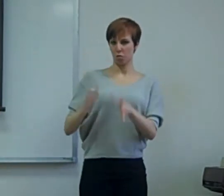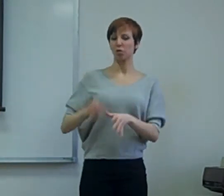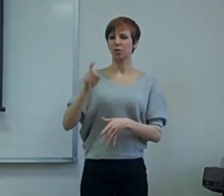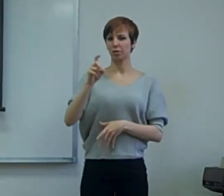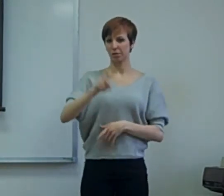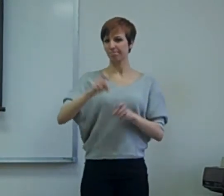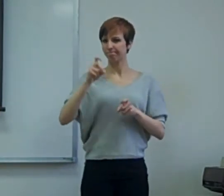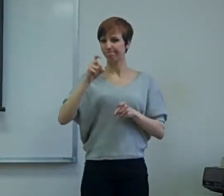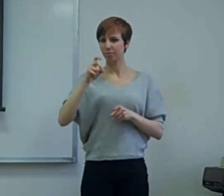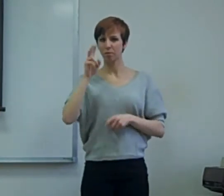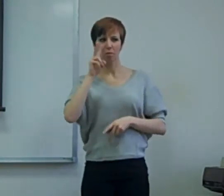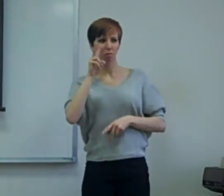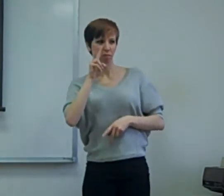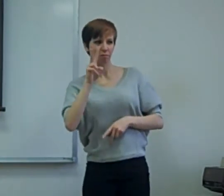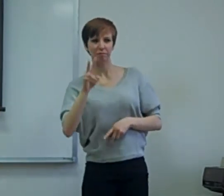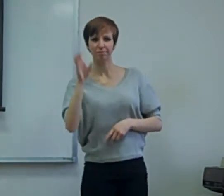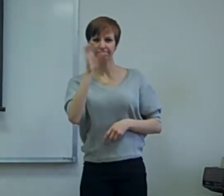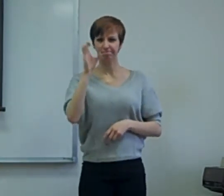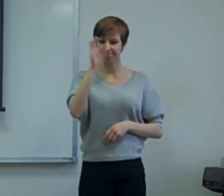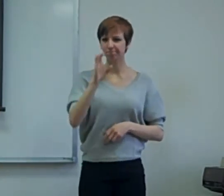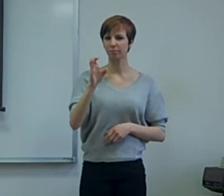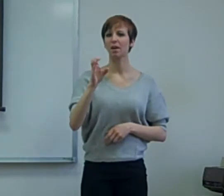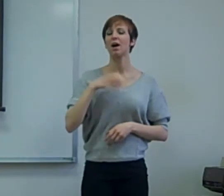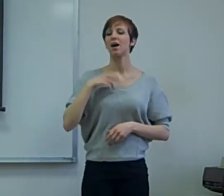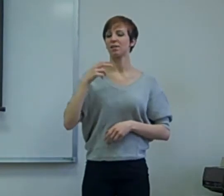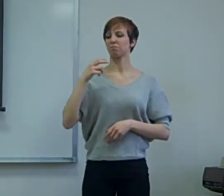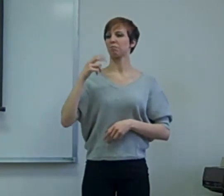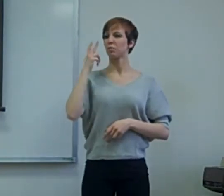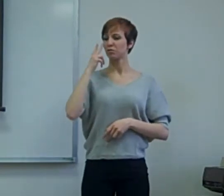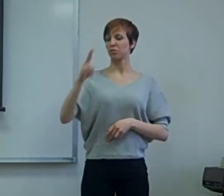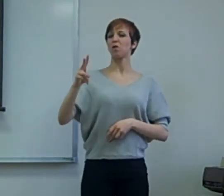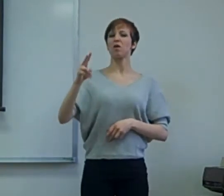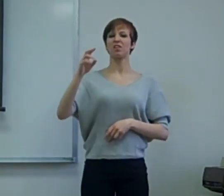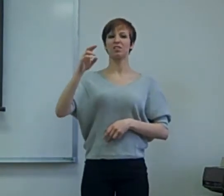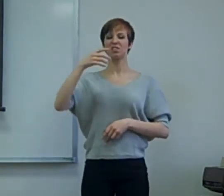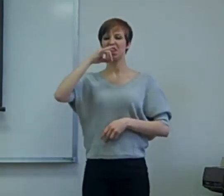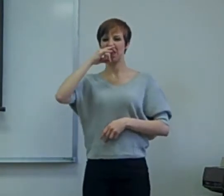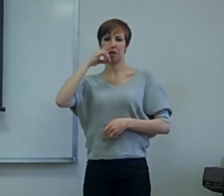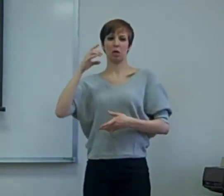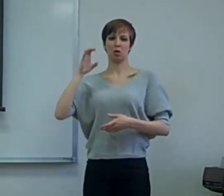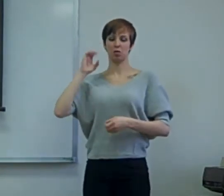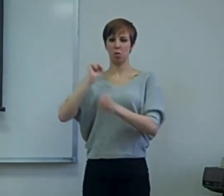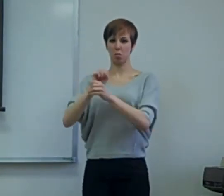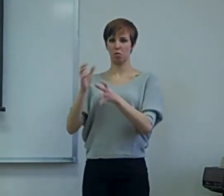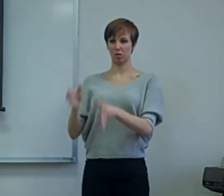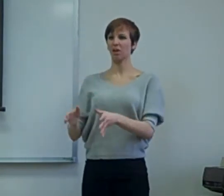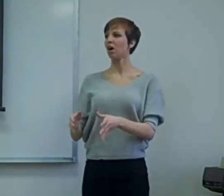kid. I kind of looked down the aisle, and there's this kid, and I was like, oh my God, he